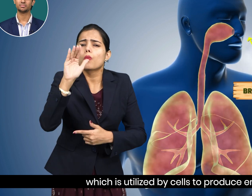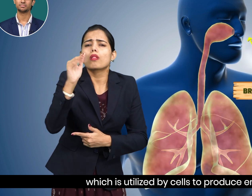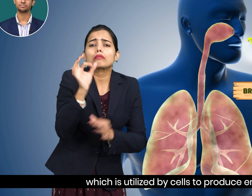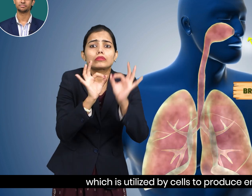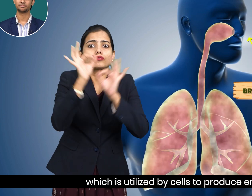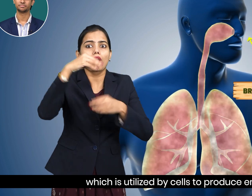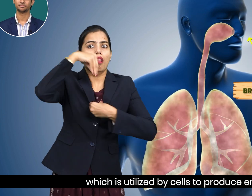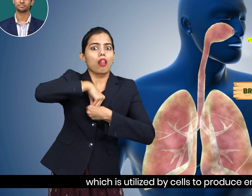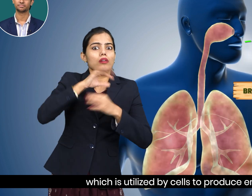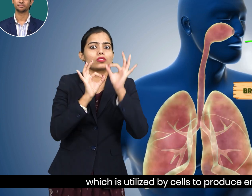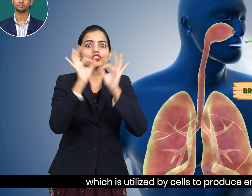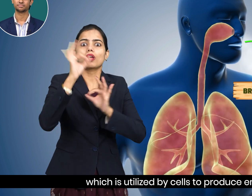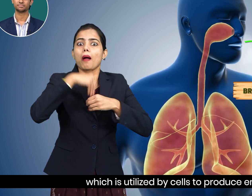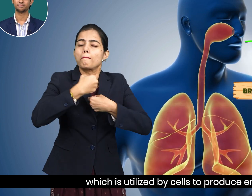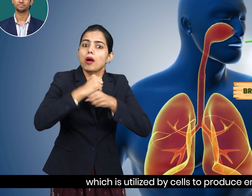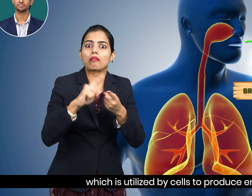energy.